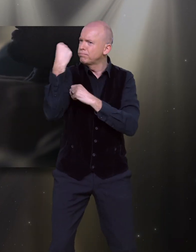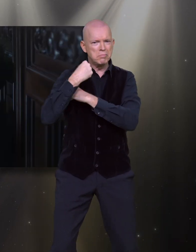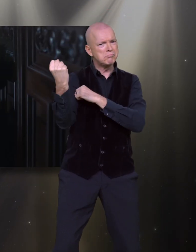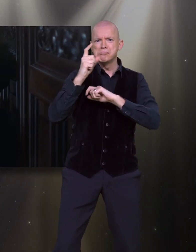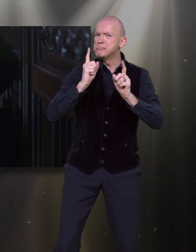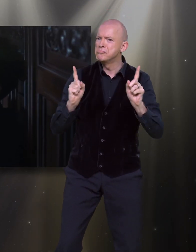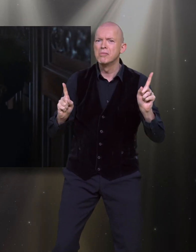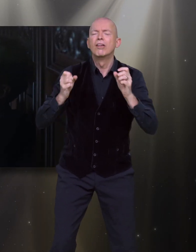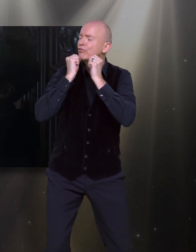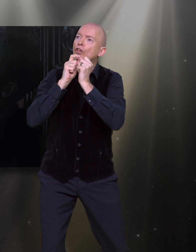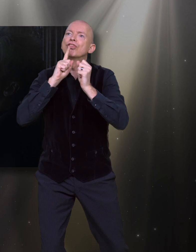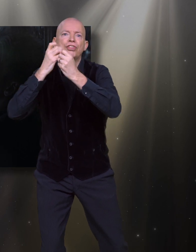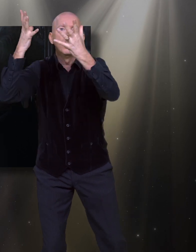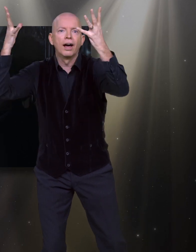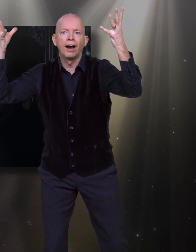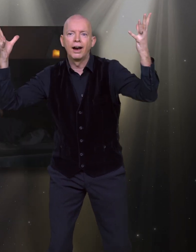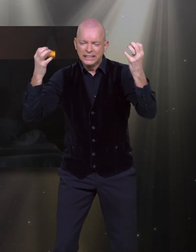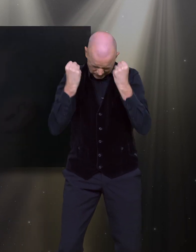a miracle.